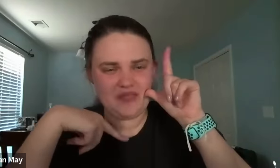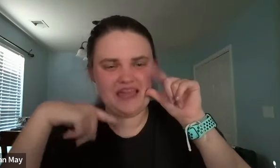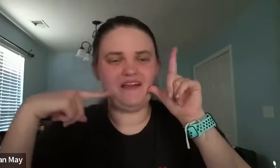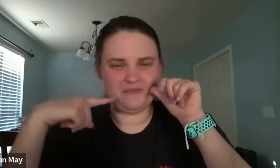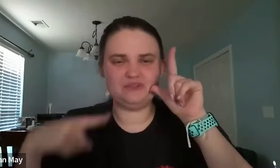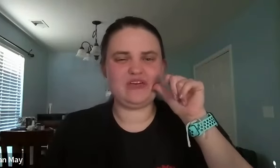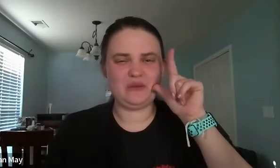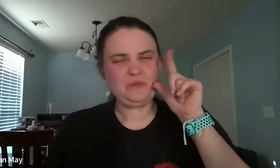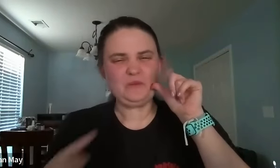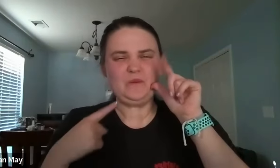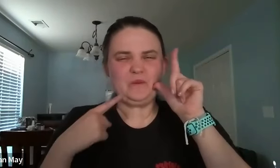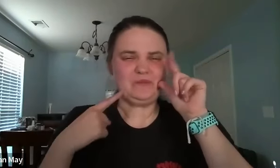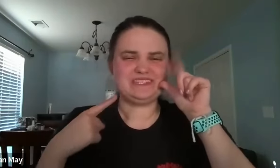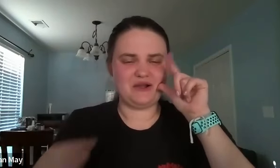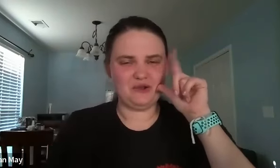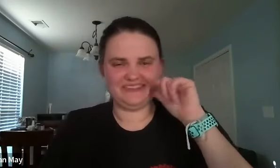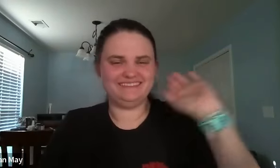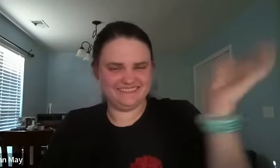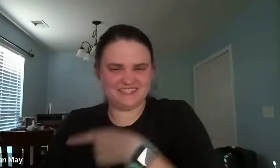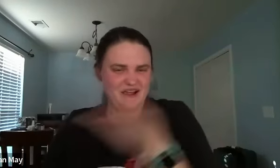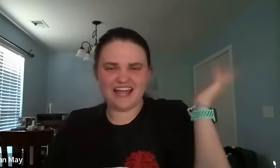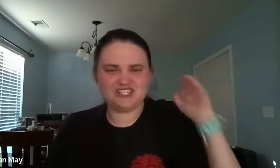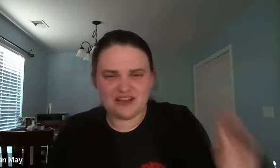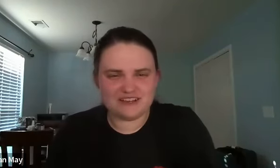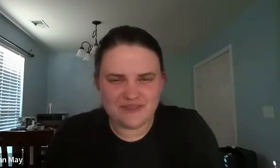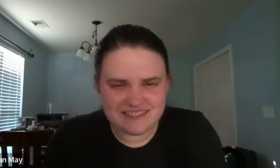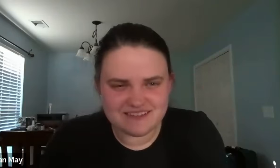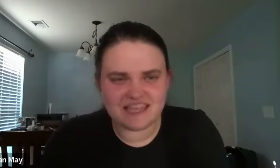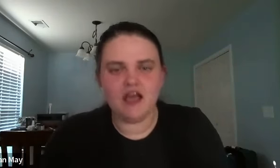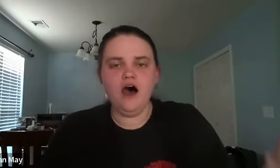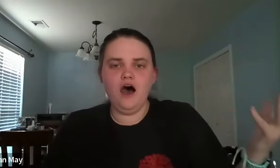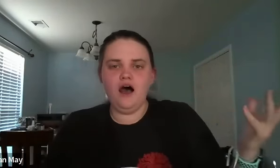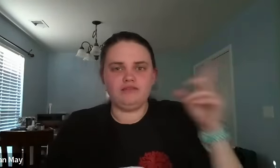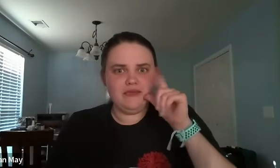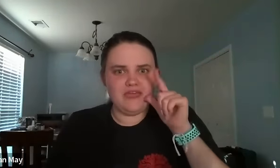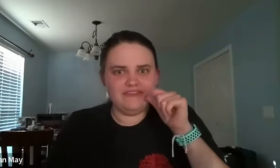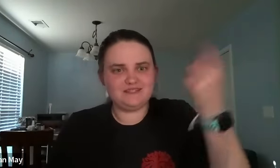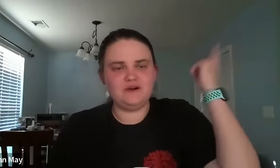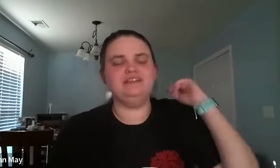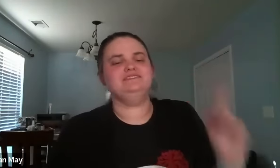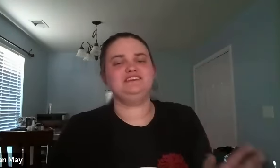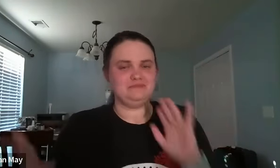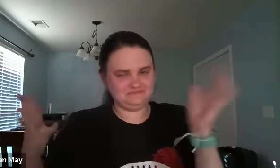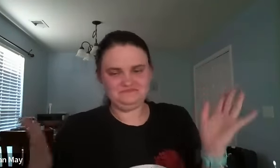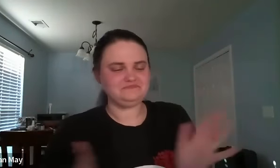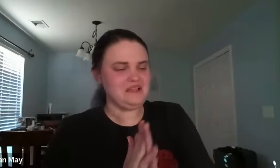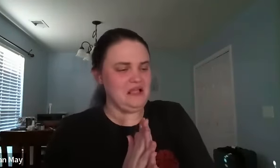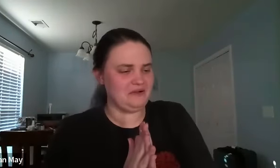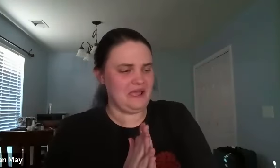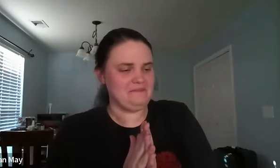And a lot of people do that. Sour with it. Sorry, I saw y'all's faces. I was like, oh, lemon, that's one. So, okay.